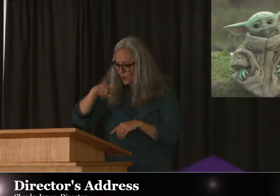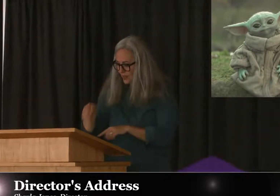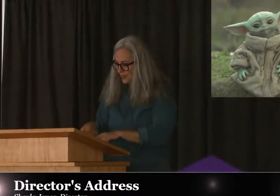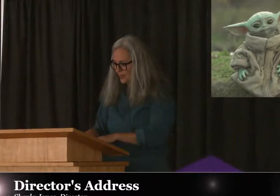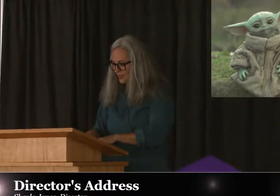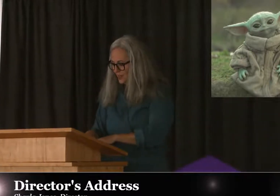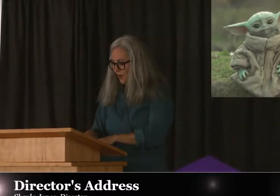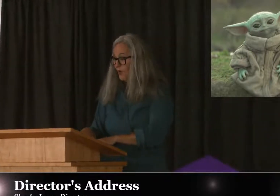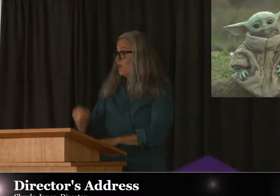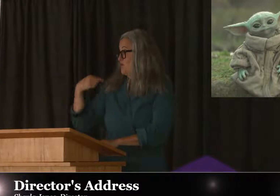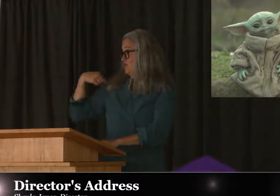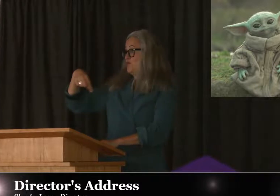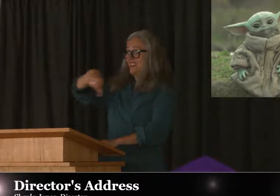you and influence you.